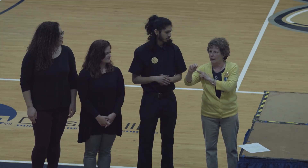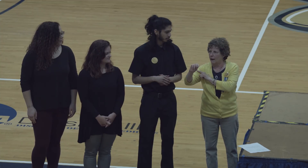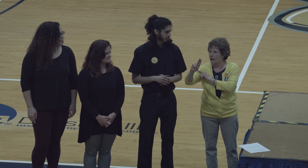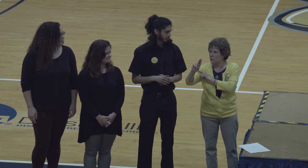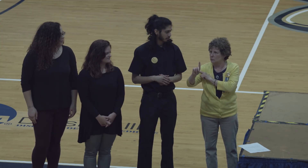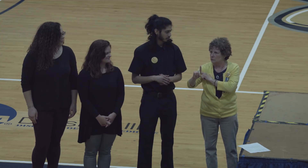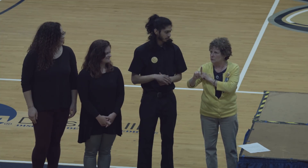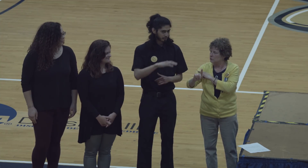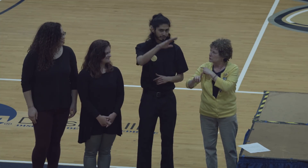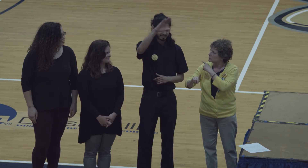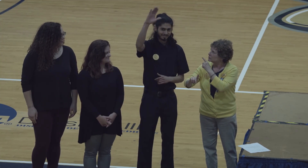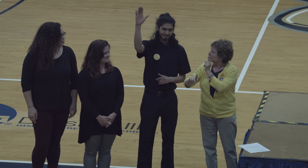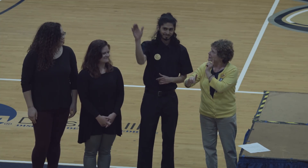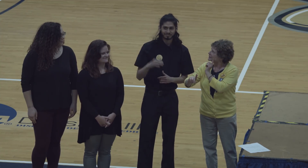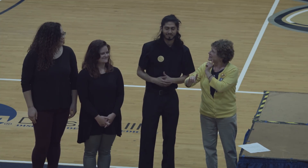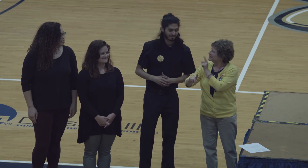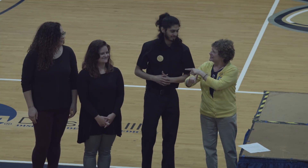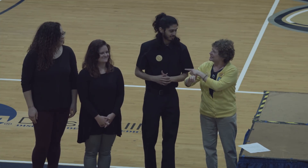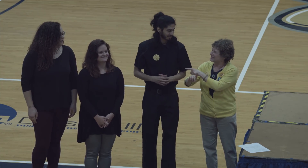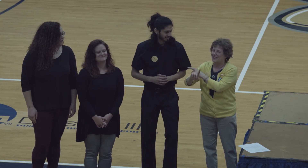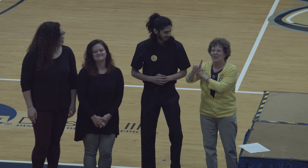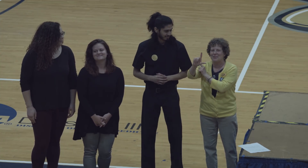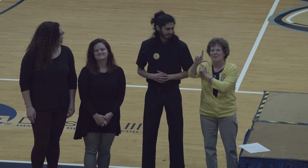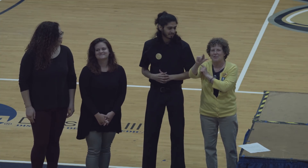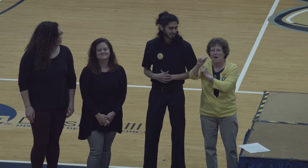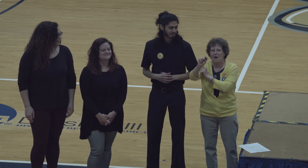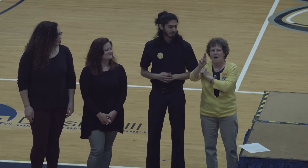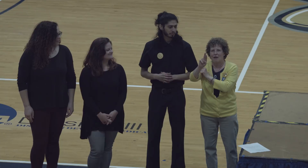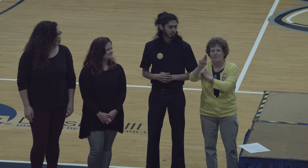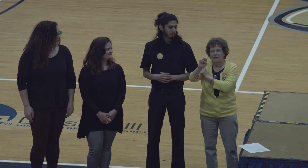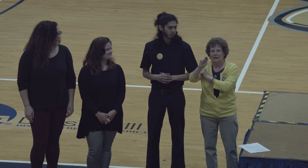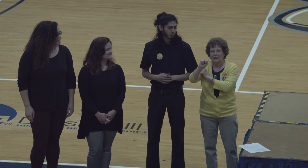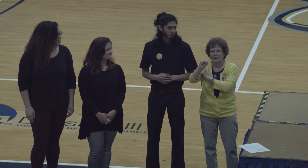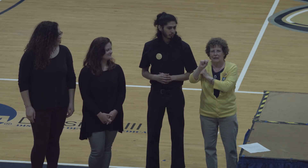This is Angel Cloud. Hello, everyone.